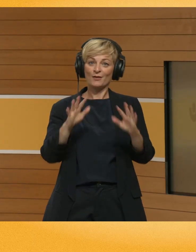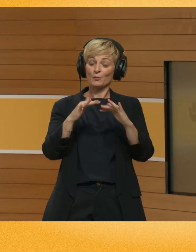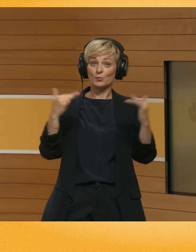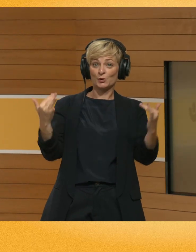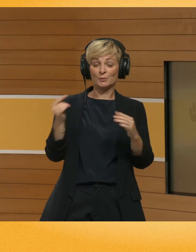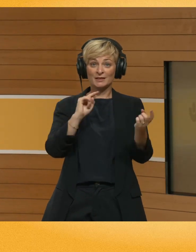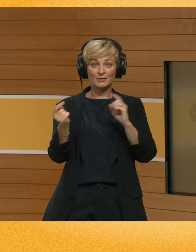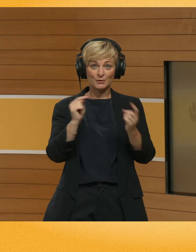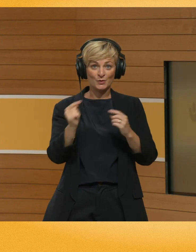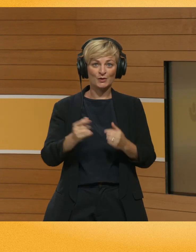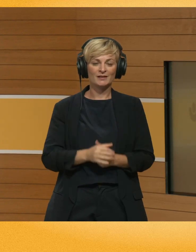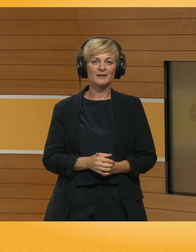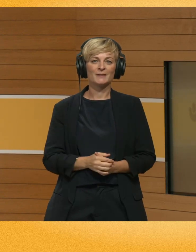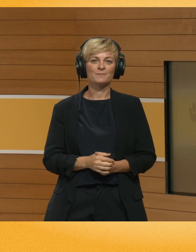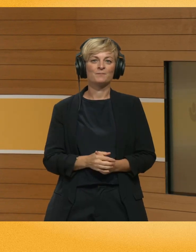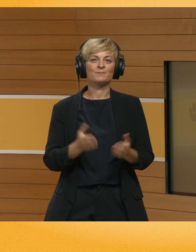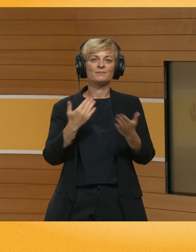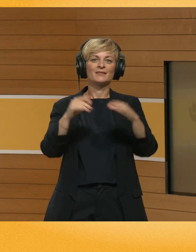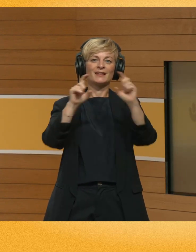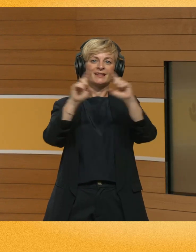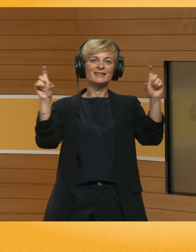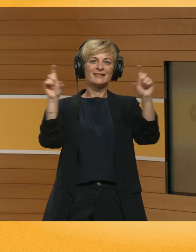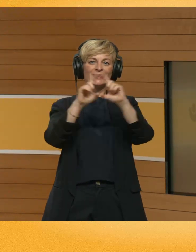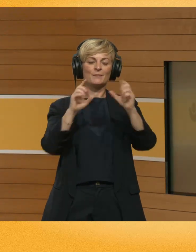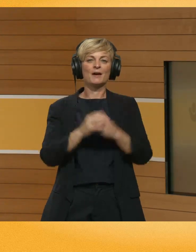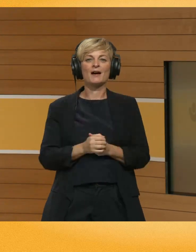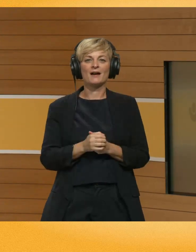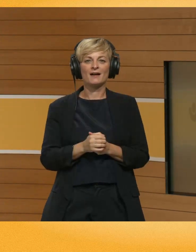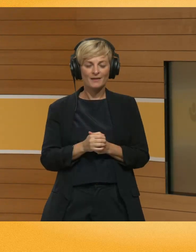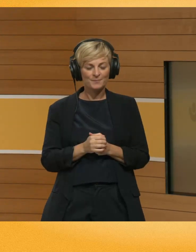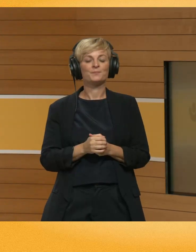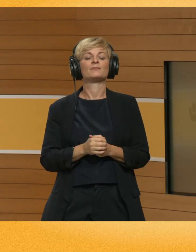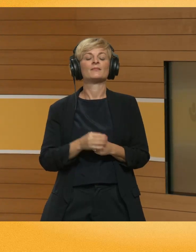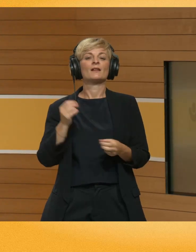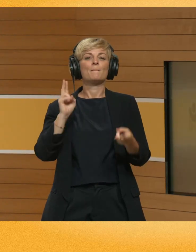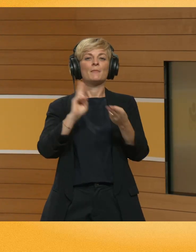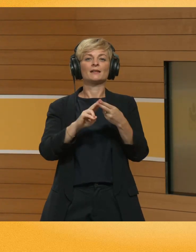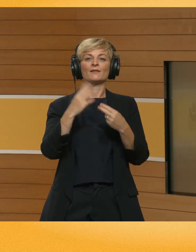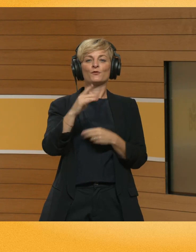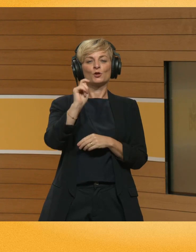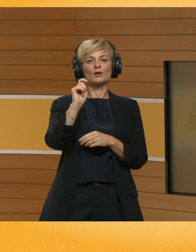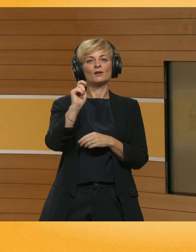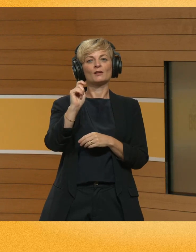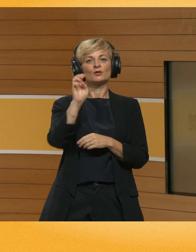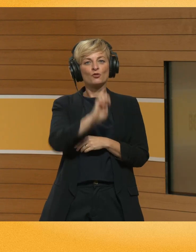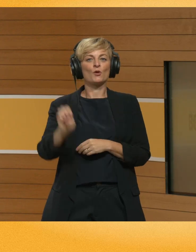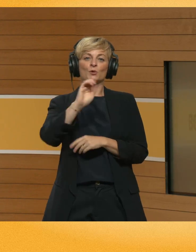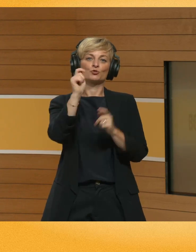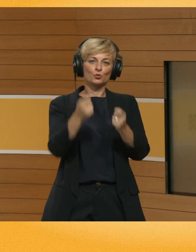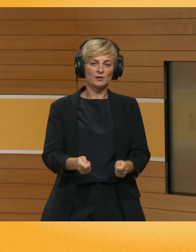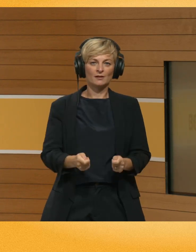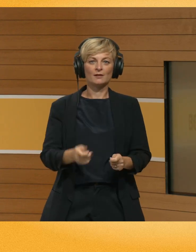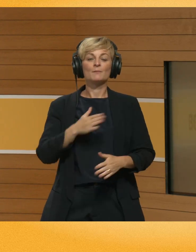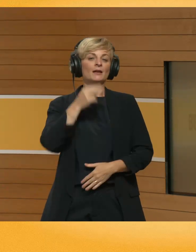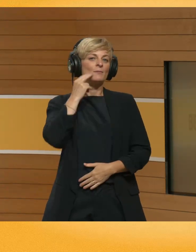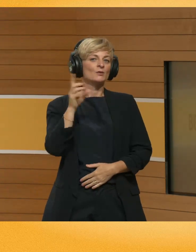based on the Magnet Recognition Program. I'm Dorothea Kohnen, and I will moderate the session together with the three